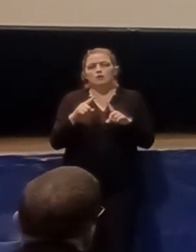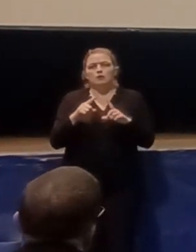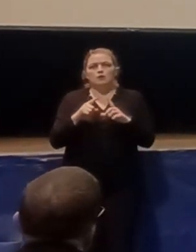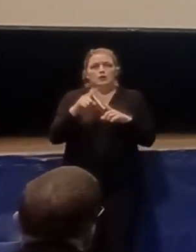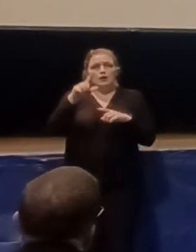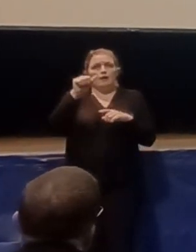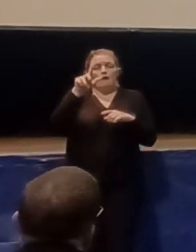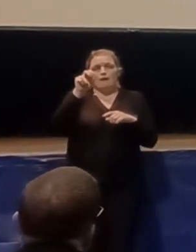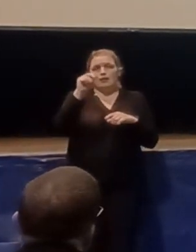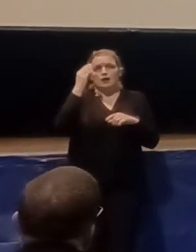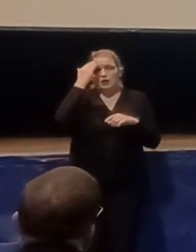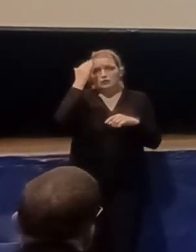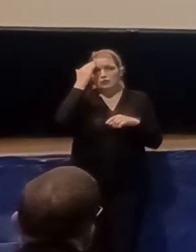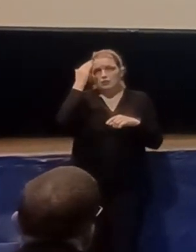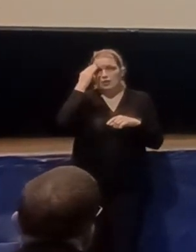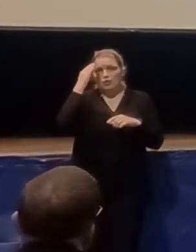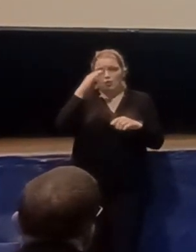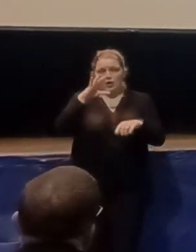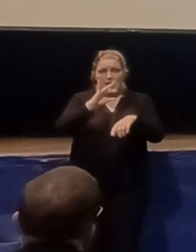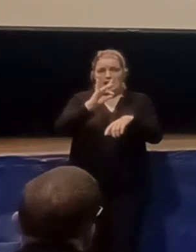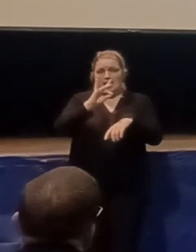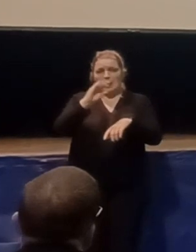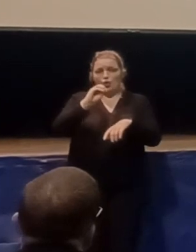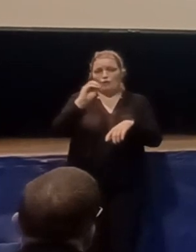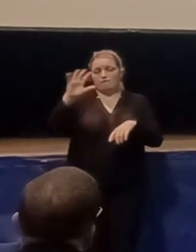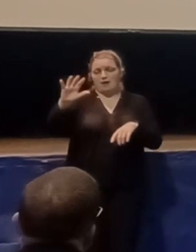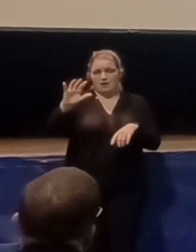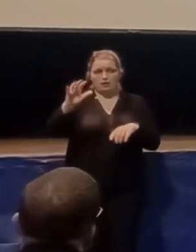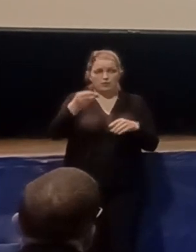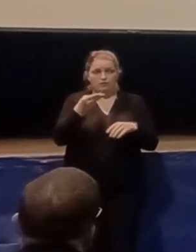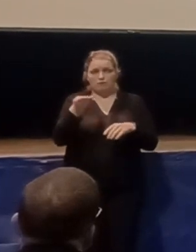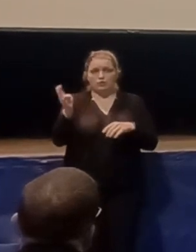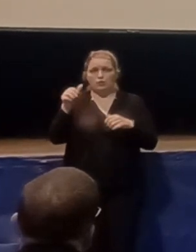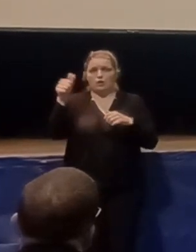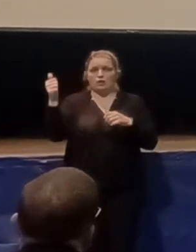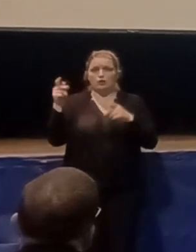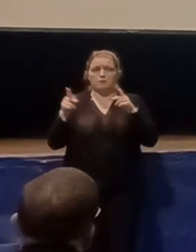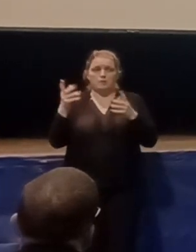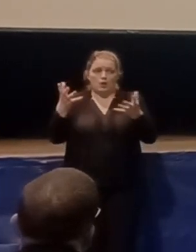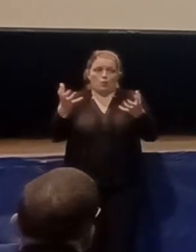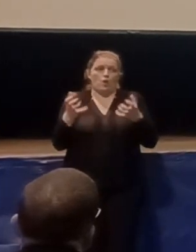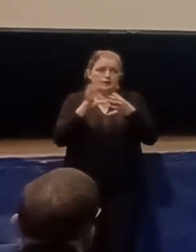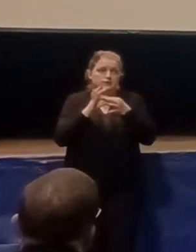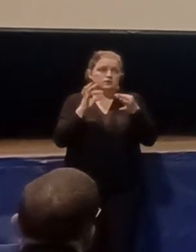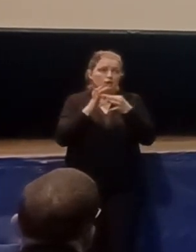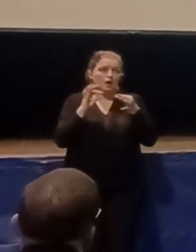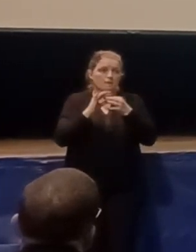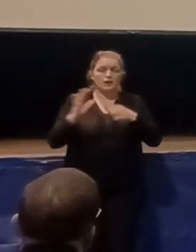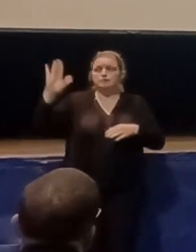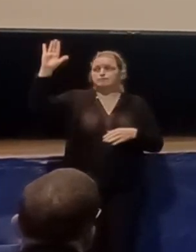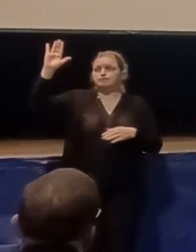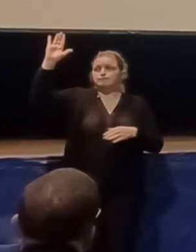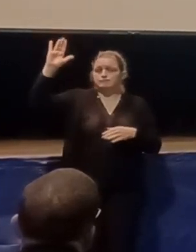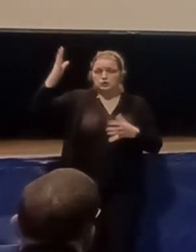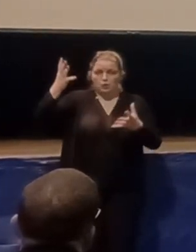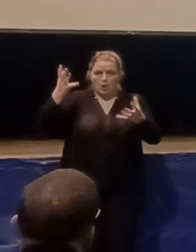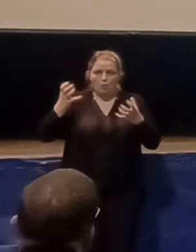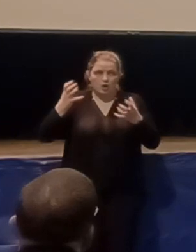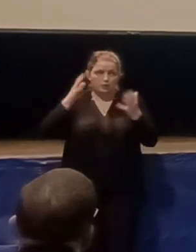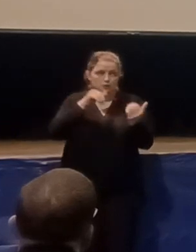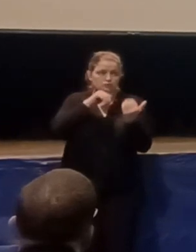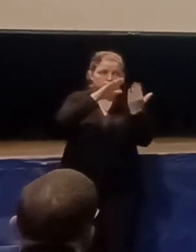I do know that we're at 8:05. There's a few other people that did have their hands up, and so I do want to